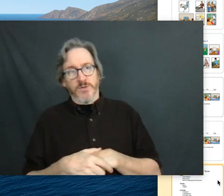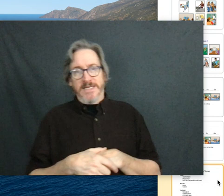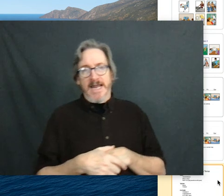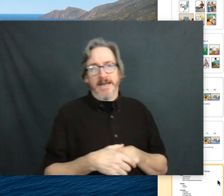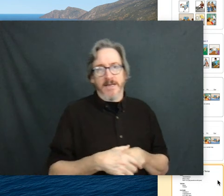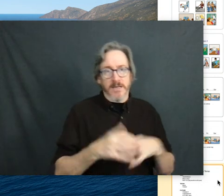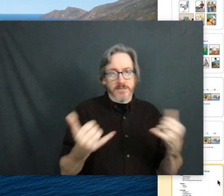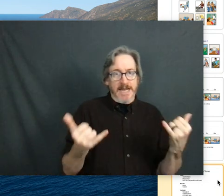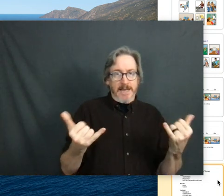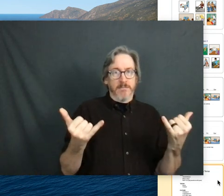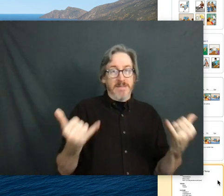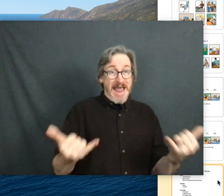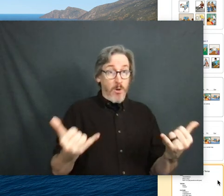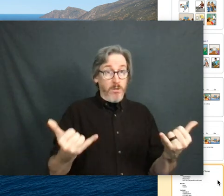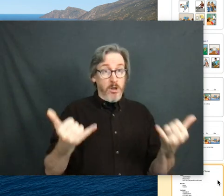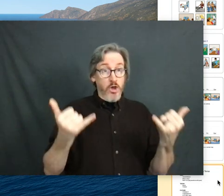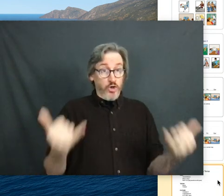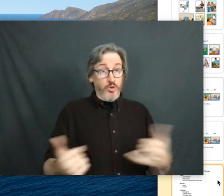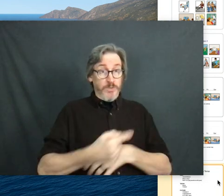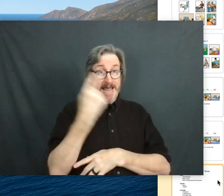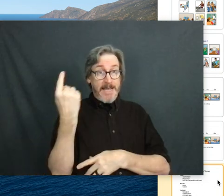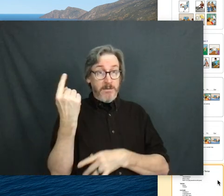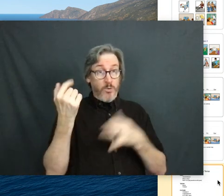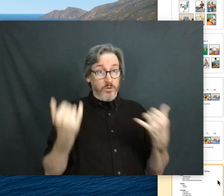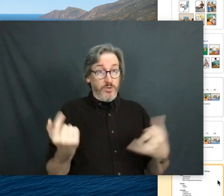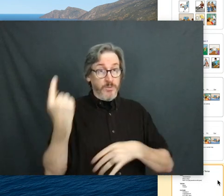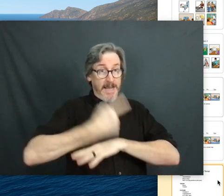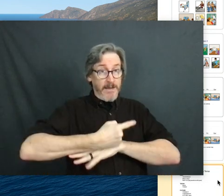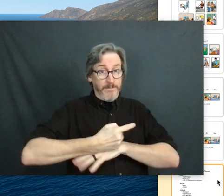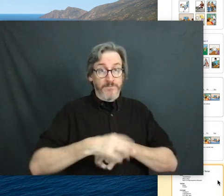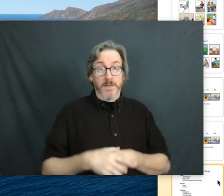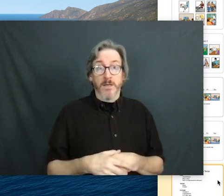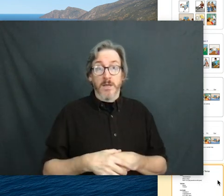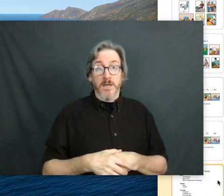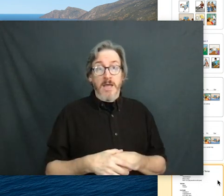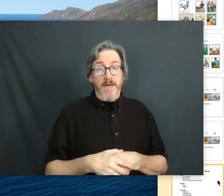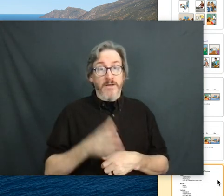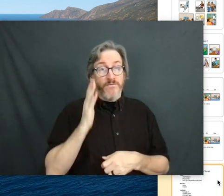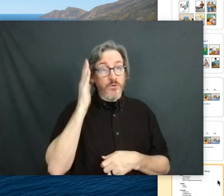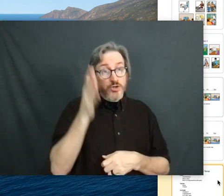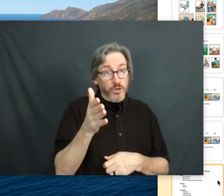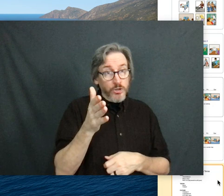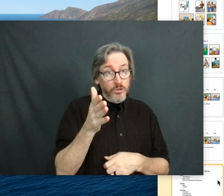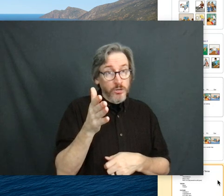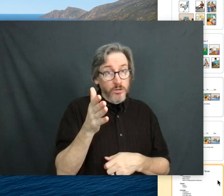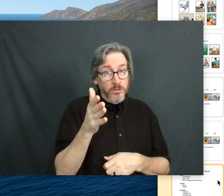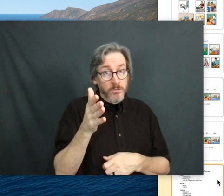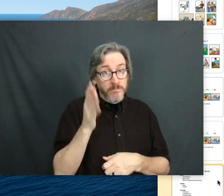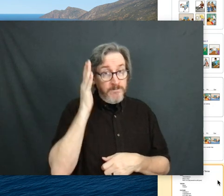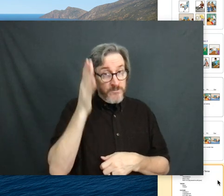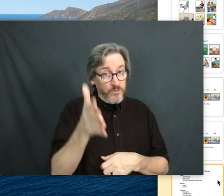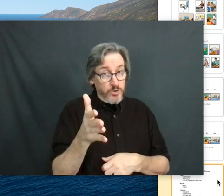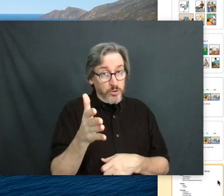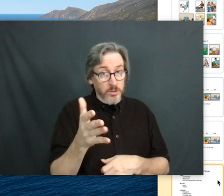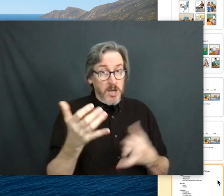okay, so I did add in there. Today, now, today, and then future,